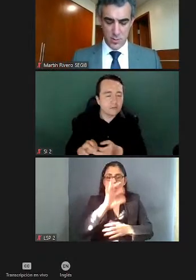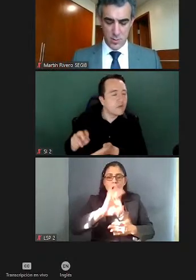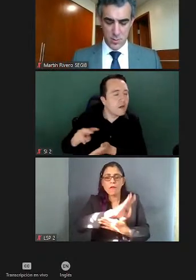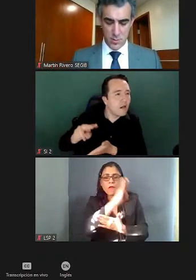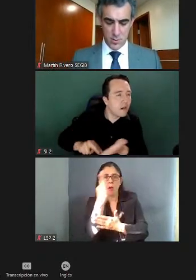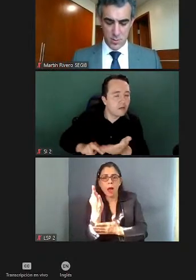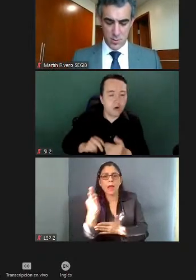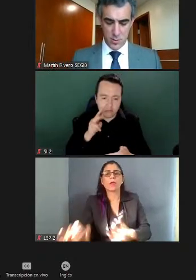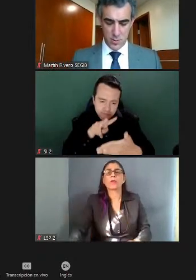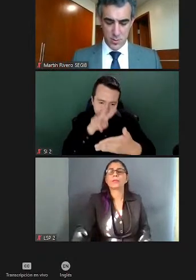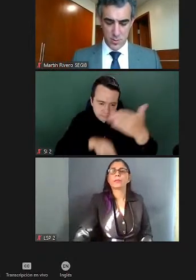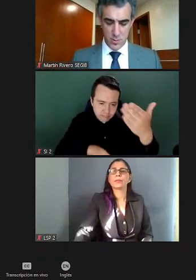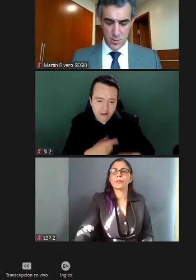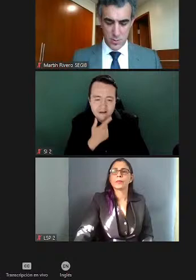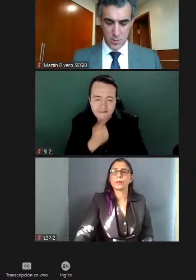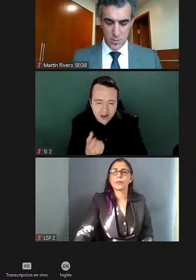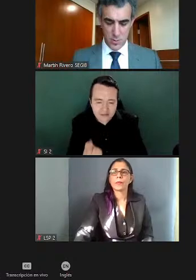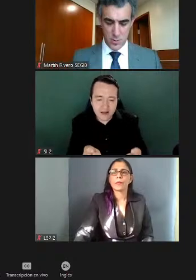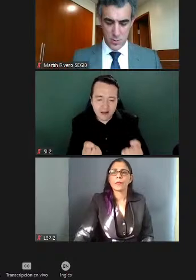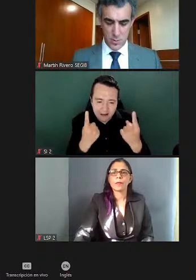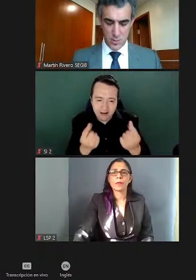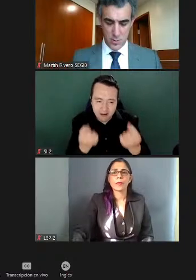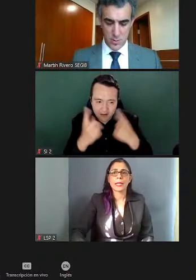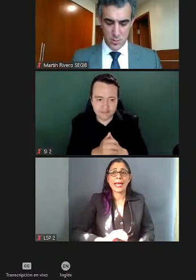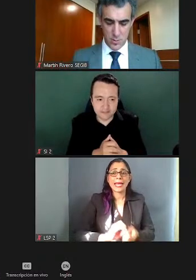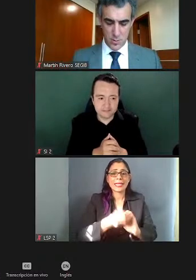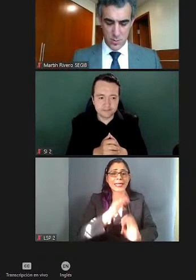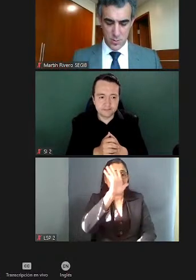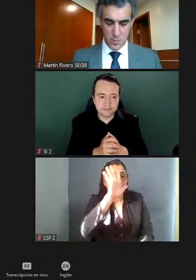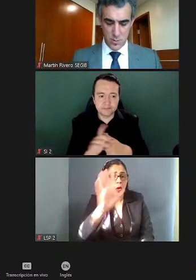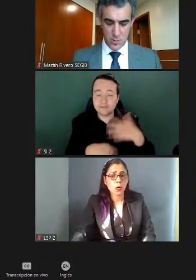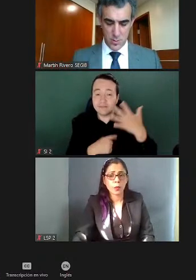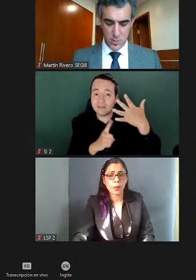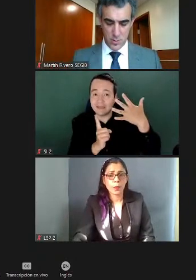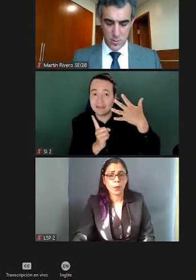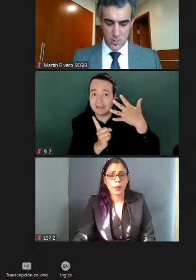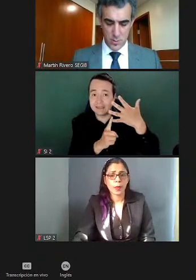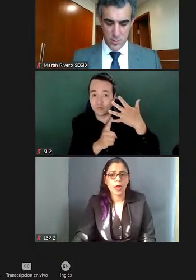easy reading formats fifth